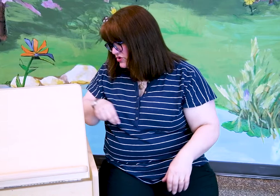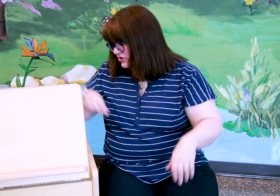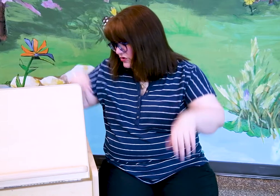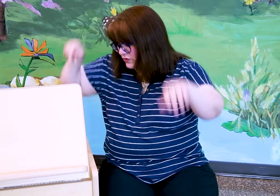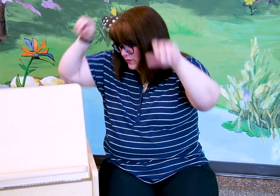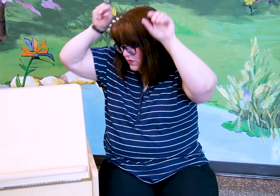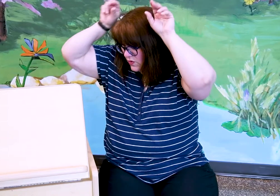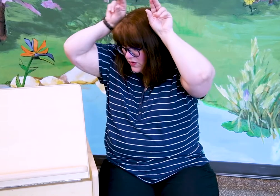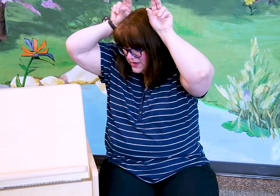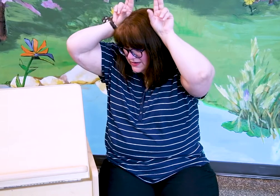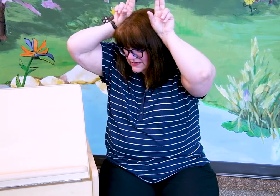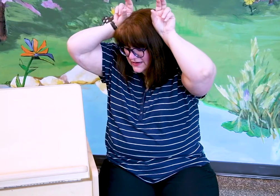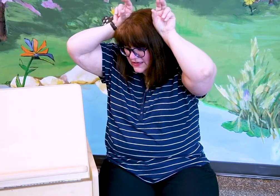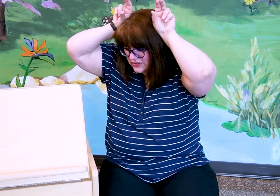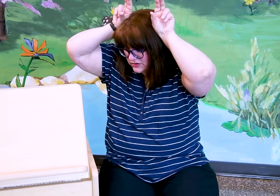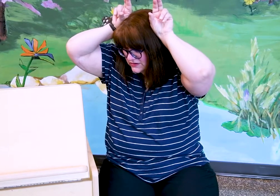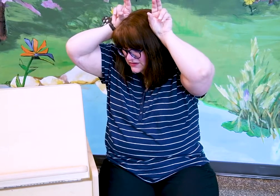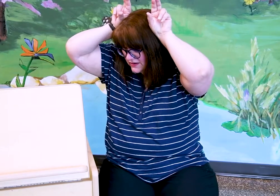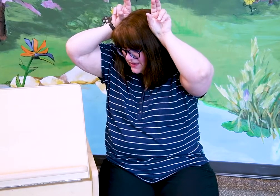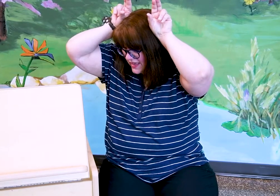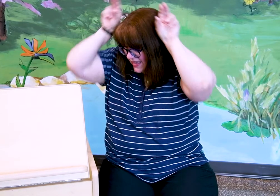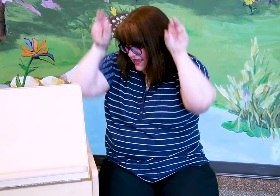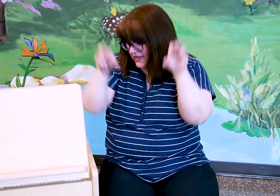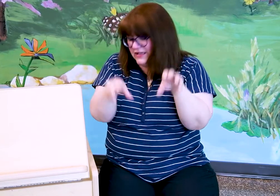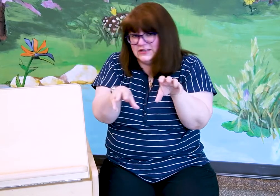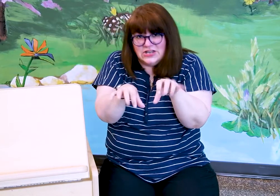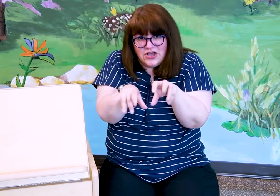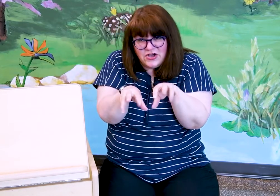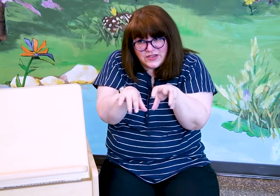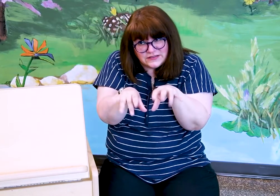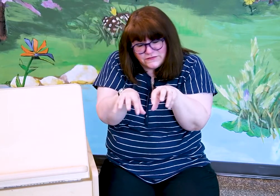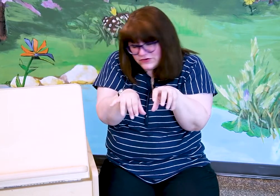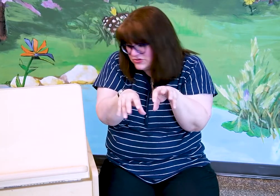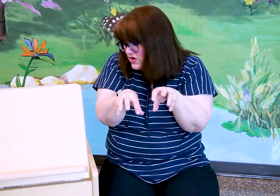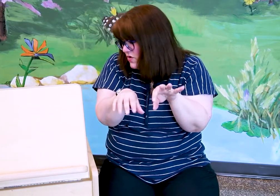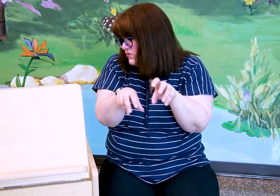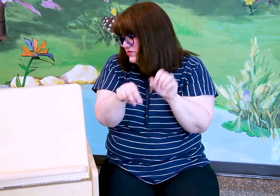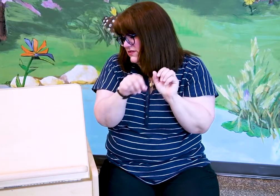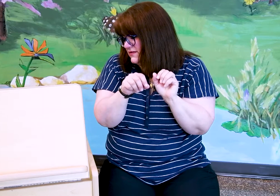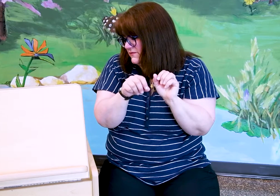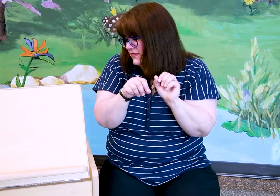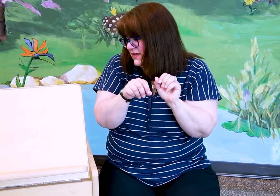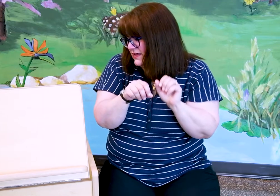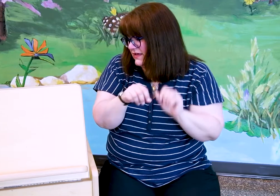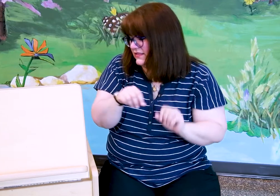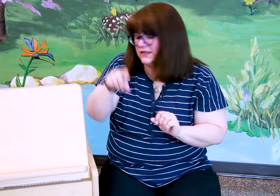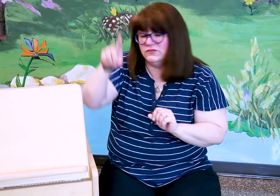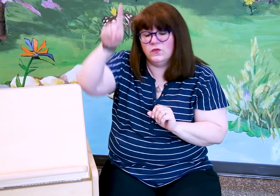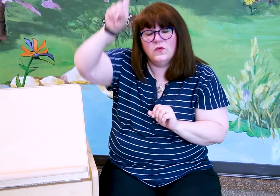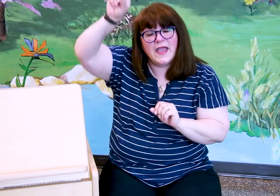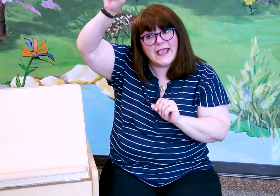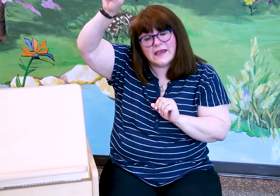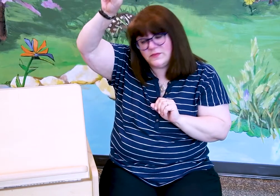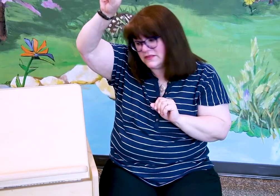two pointed ears, and claws for toes. He lives way up in the